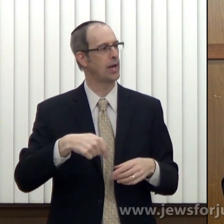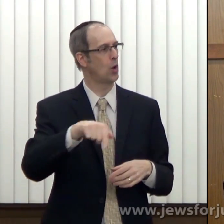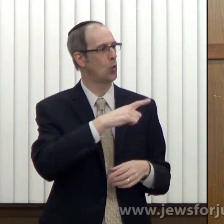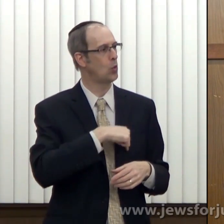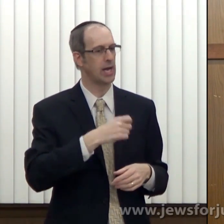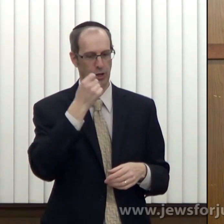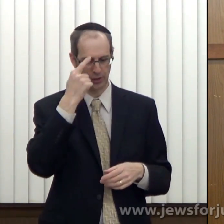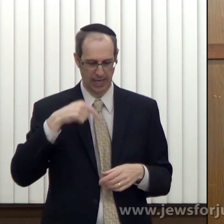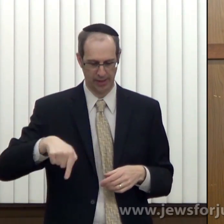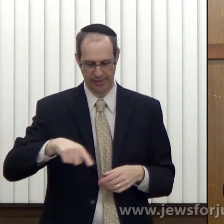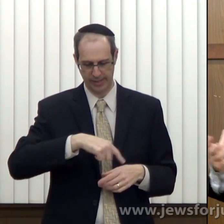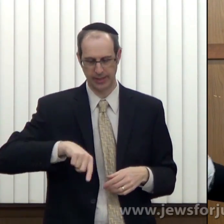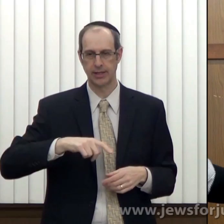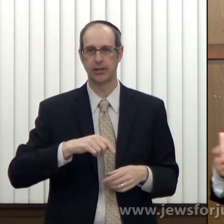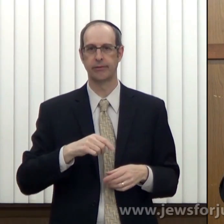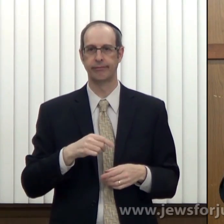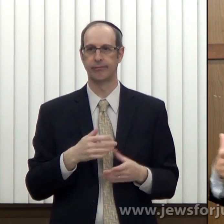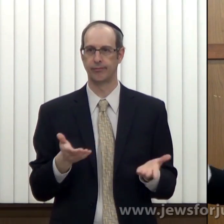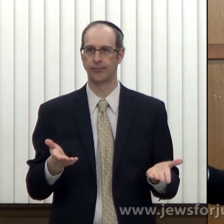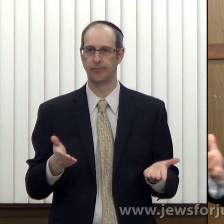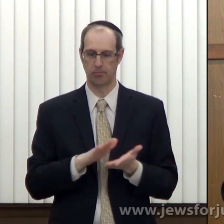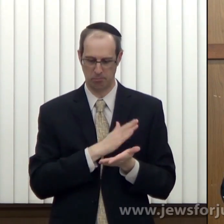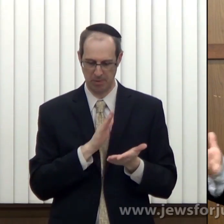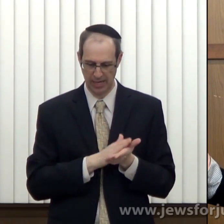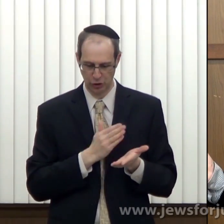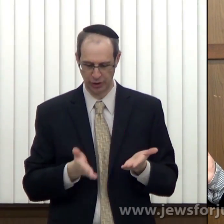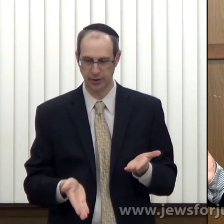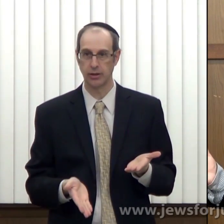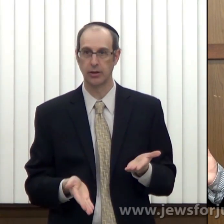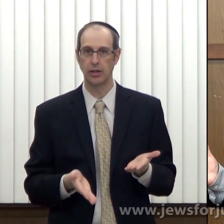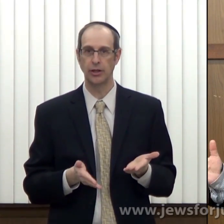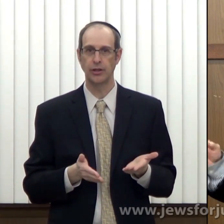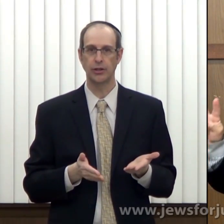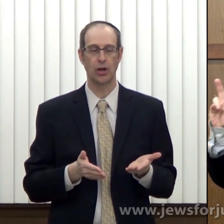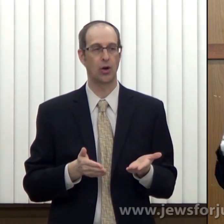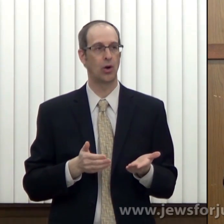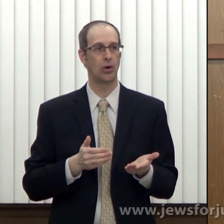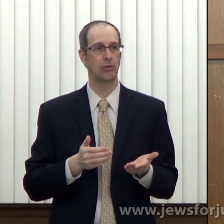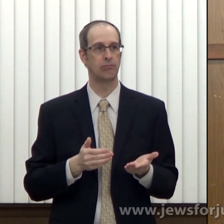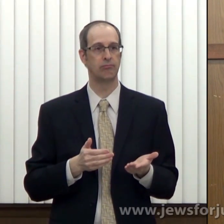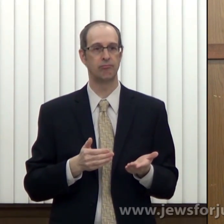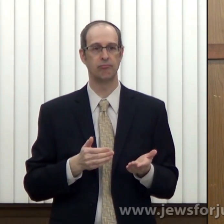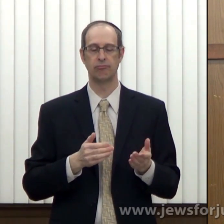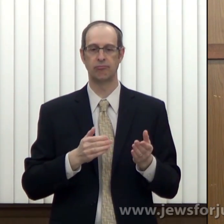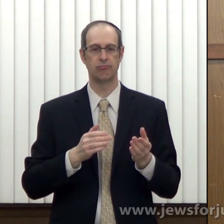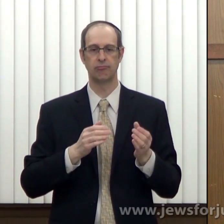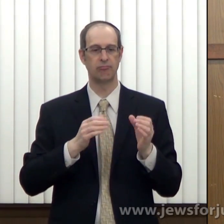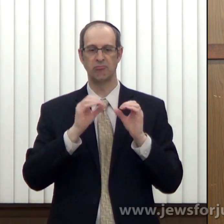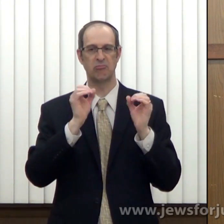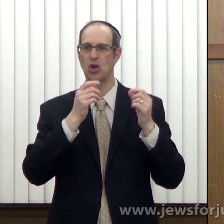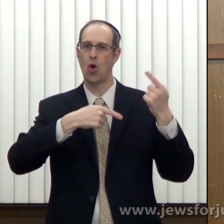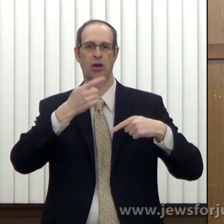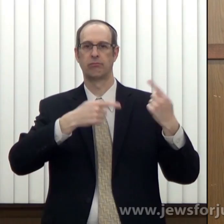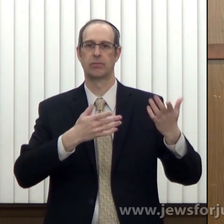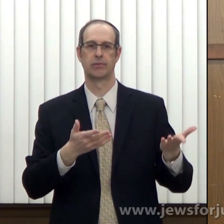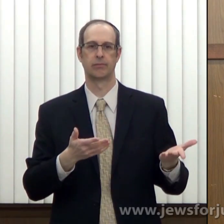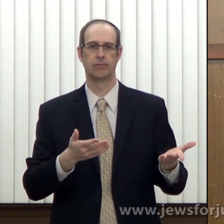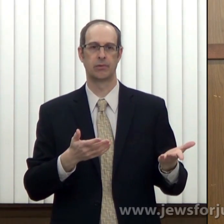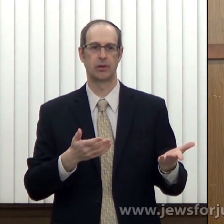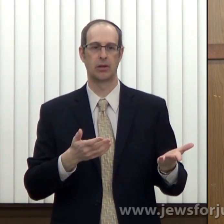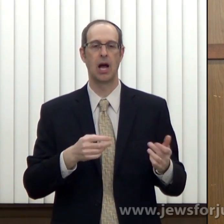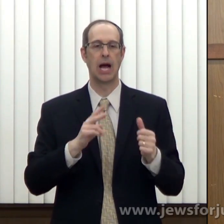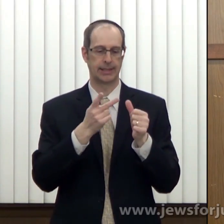this material. Because there's no dispute. Everyone agrees. Secondly, not only is